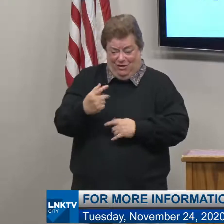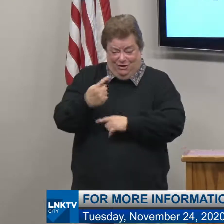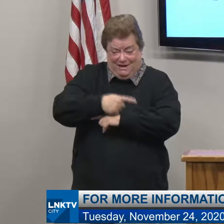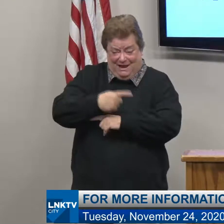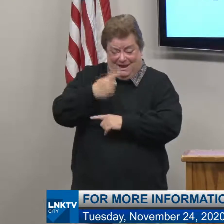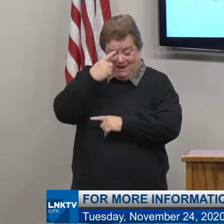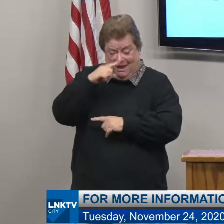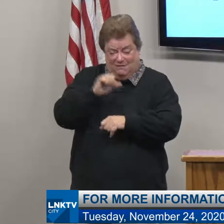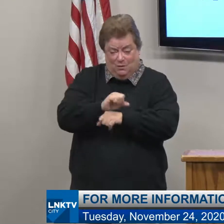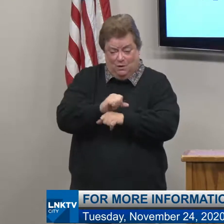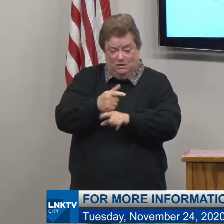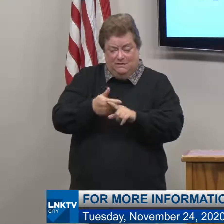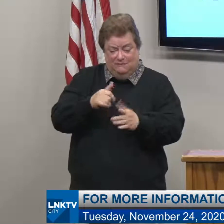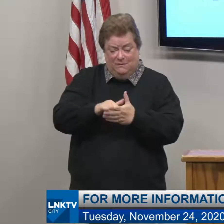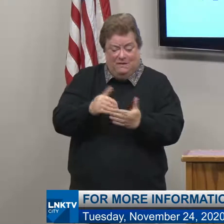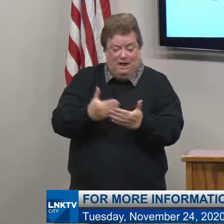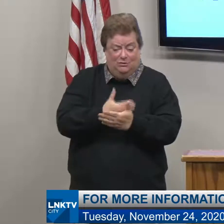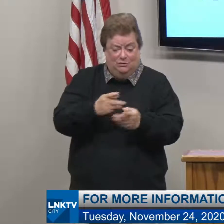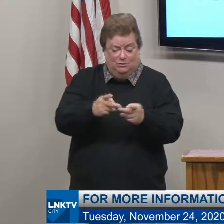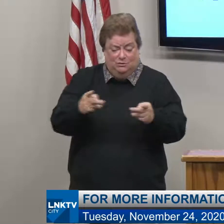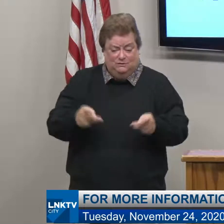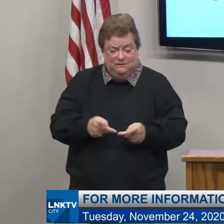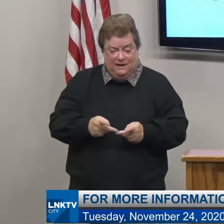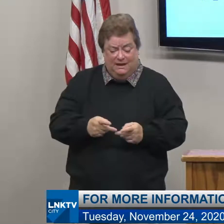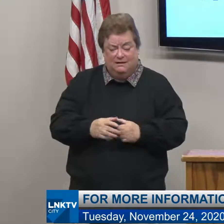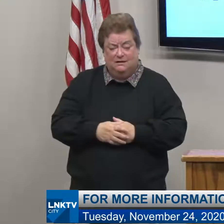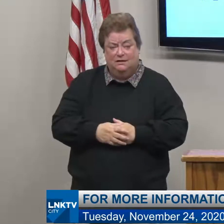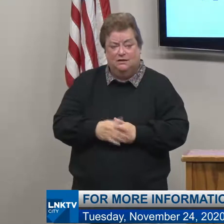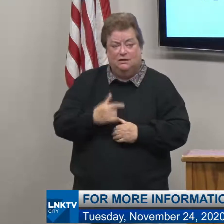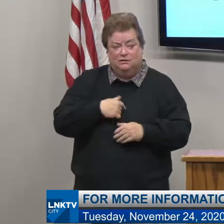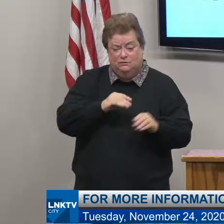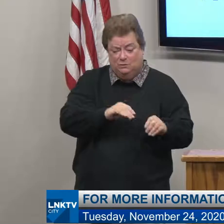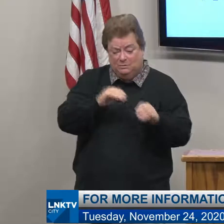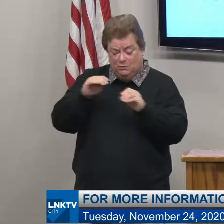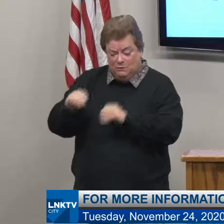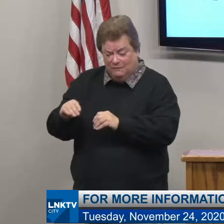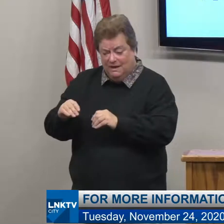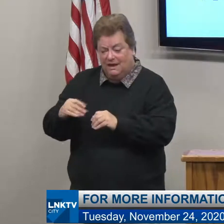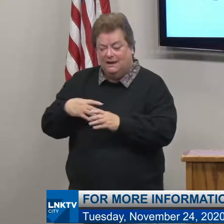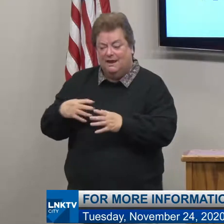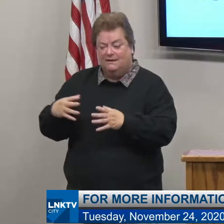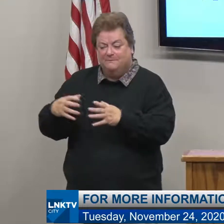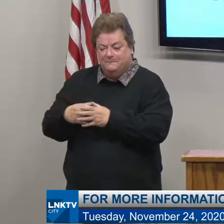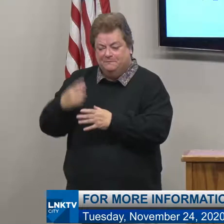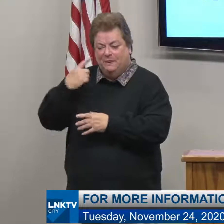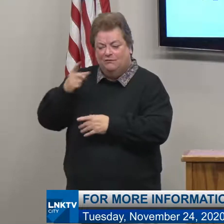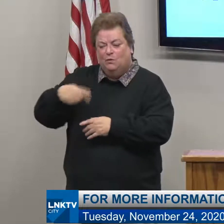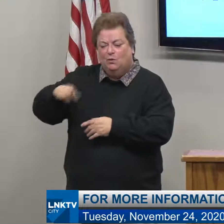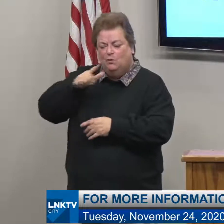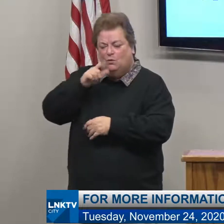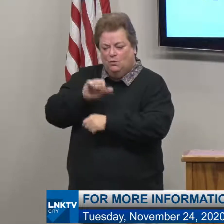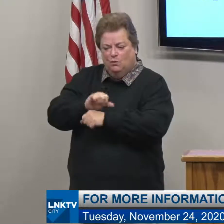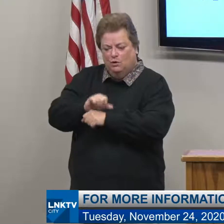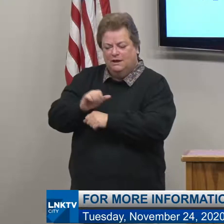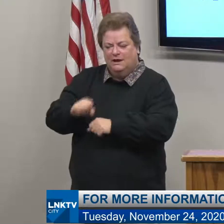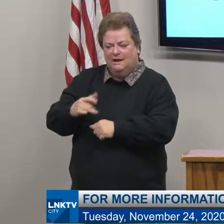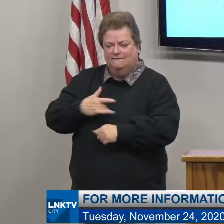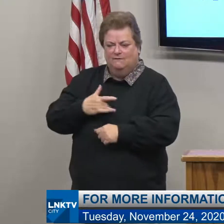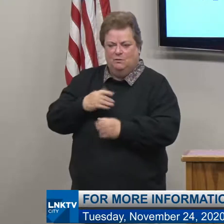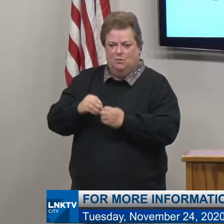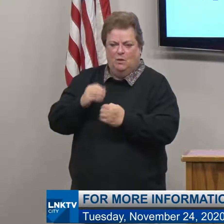they've been making some adjustments. So we moved that and we brought that together for the workers to have a more comfortable